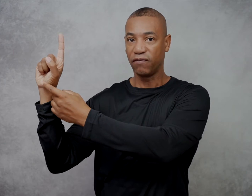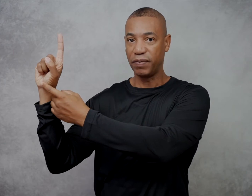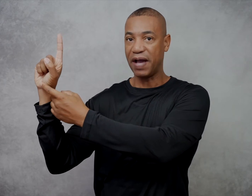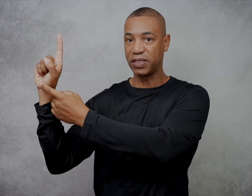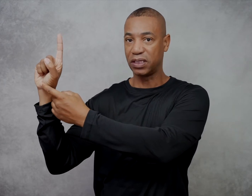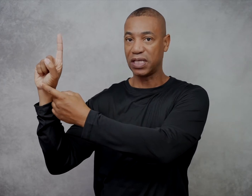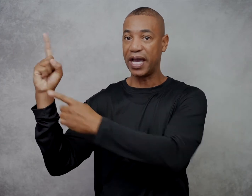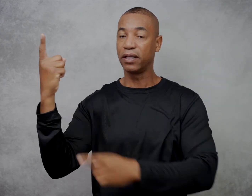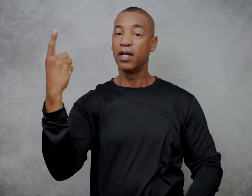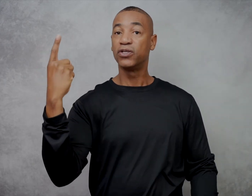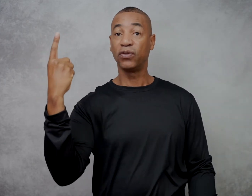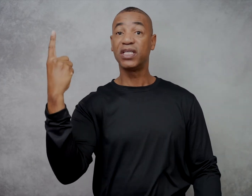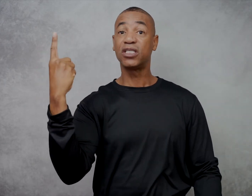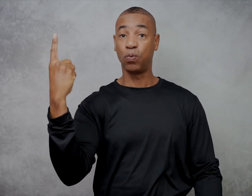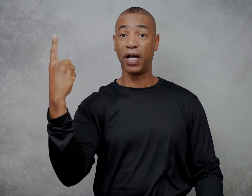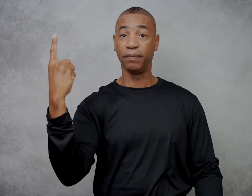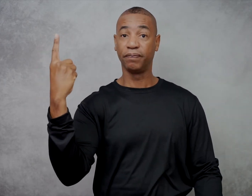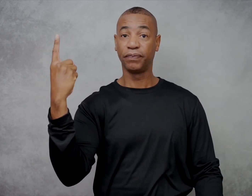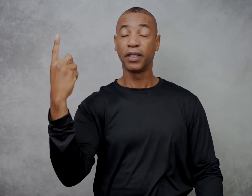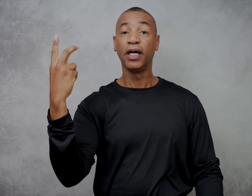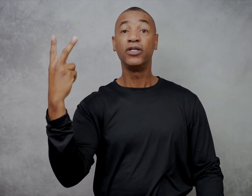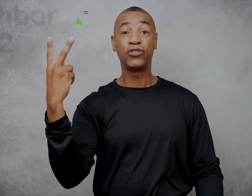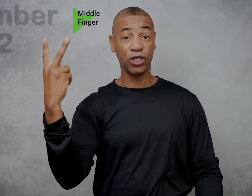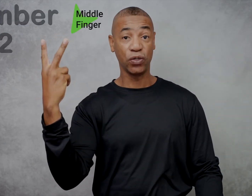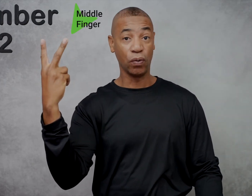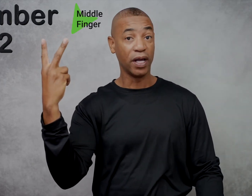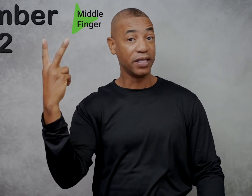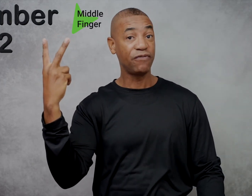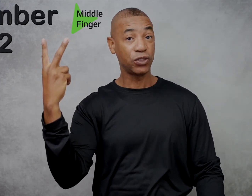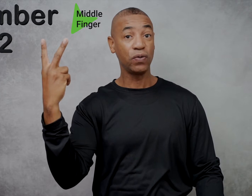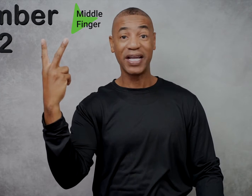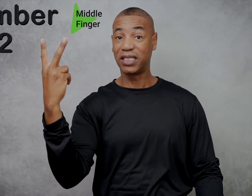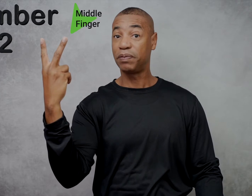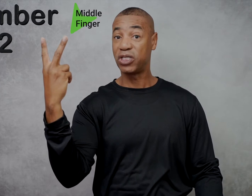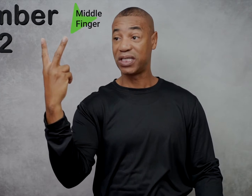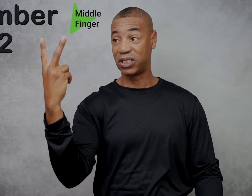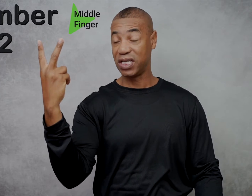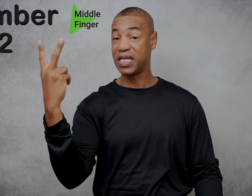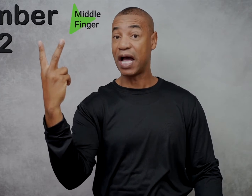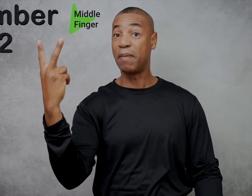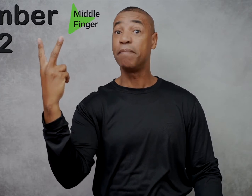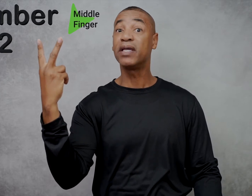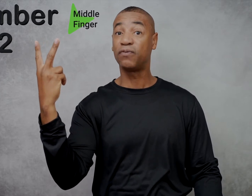the opposite side. So this is 1. 2. Now for 2, I simply just extended out my middle